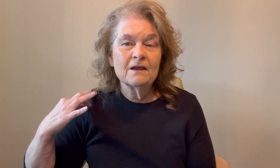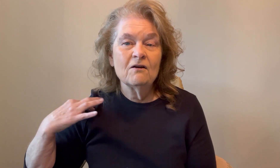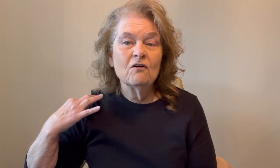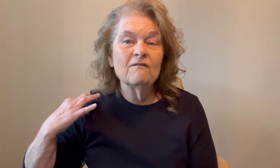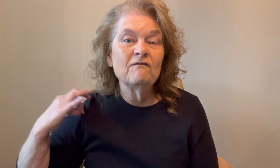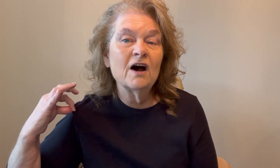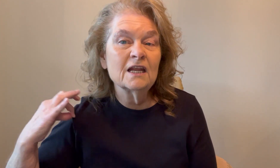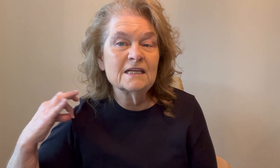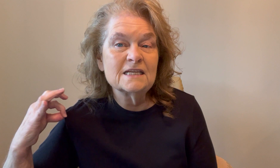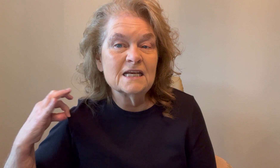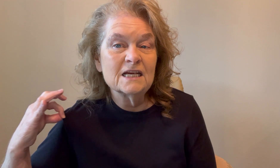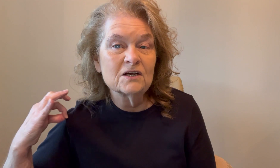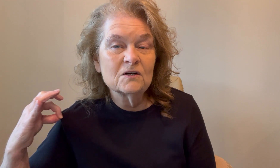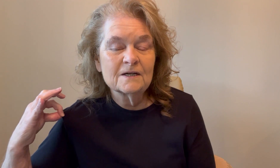or volunteer.